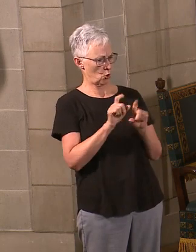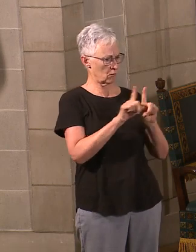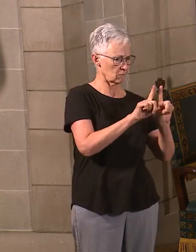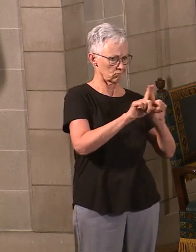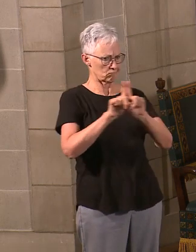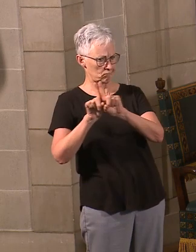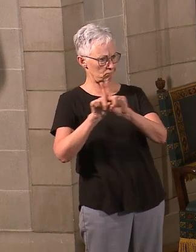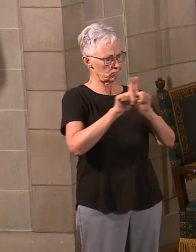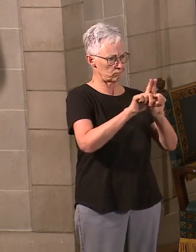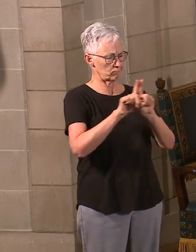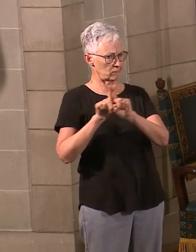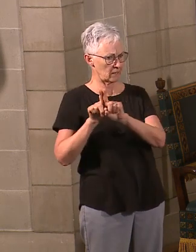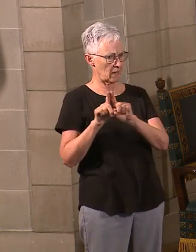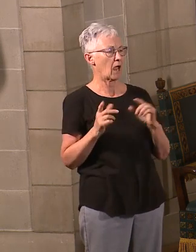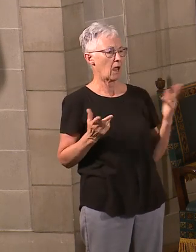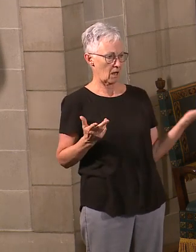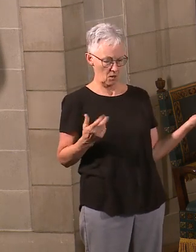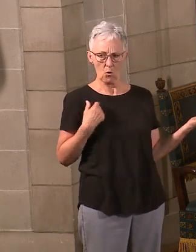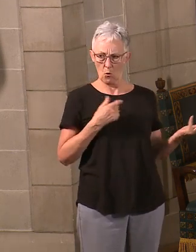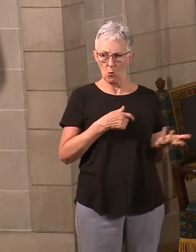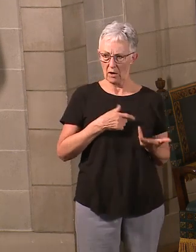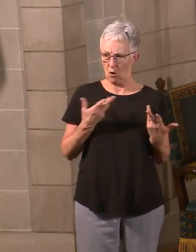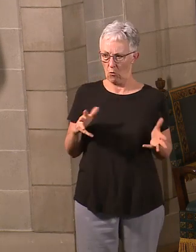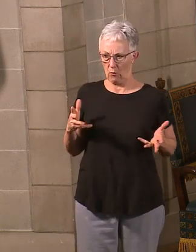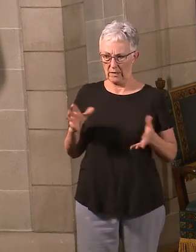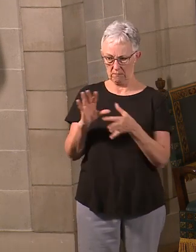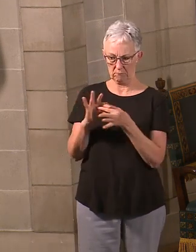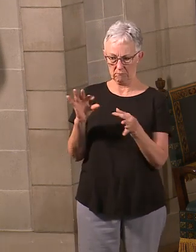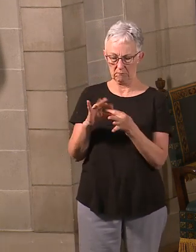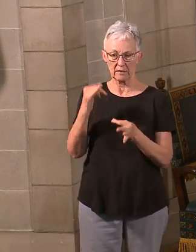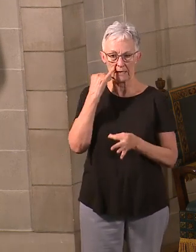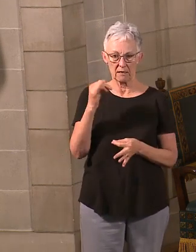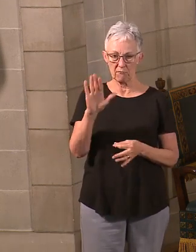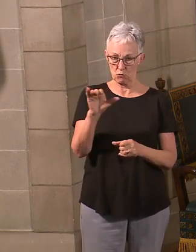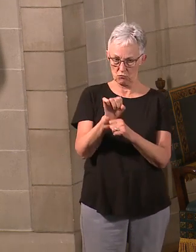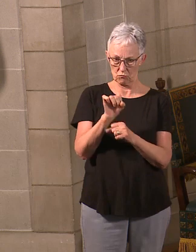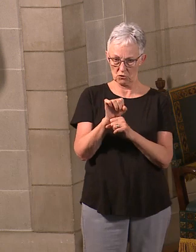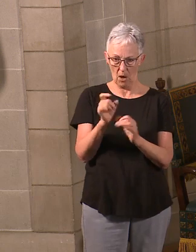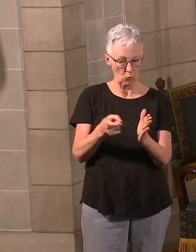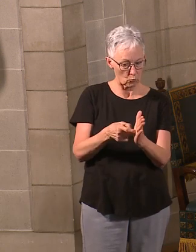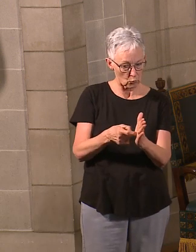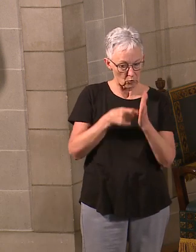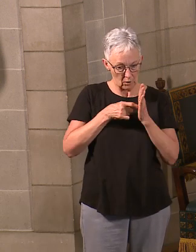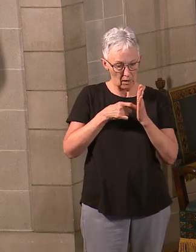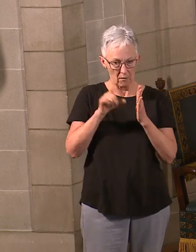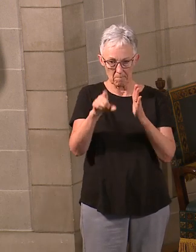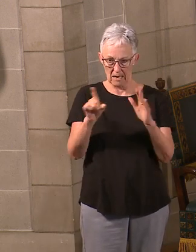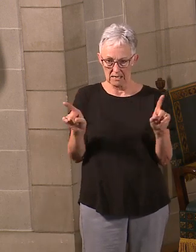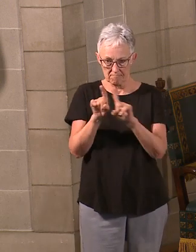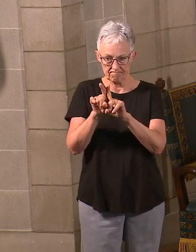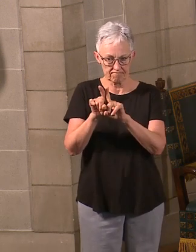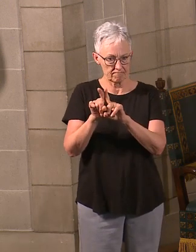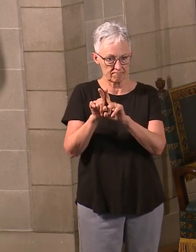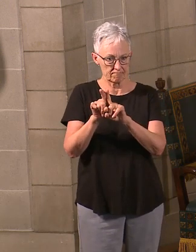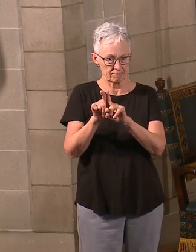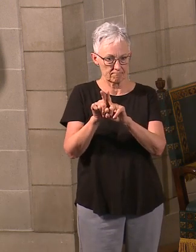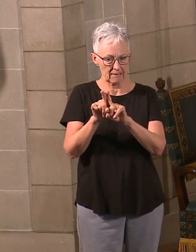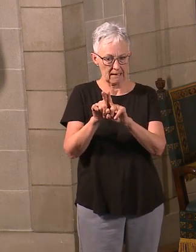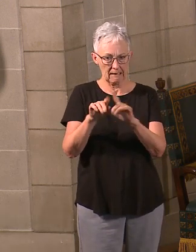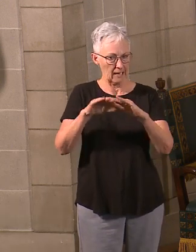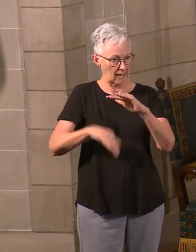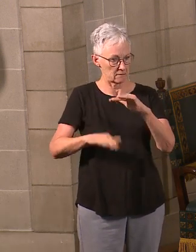absolutely, when you have a function a job that involves being closer than 6 foot to somebody, that is allowable, right? I